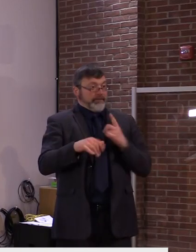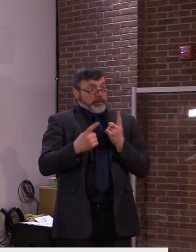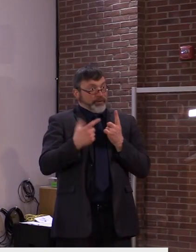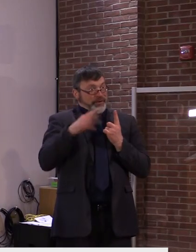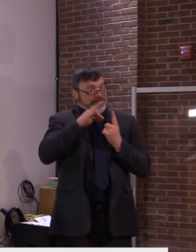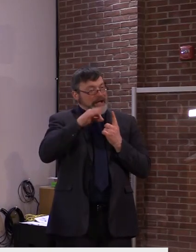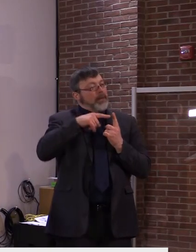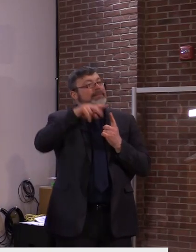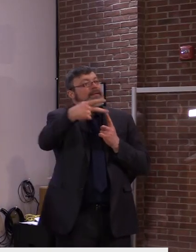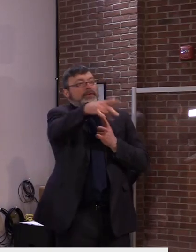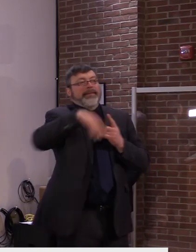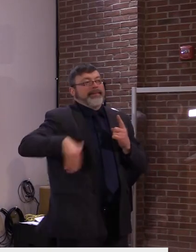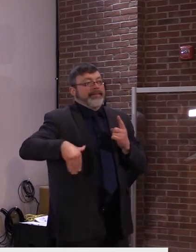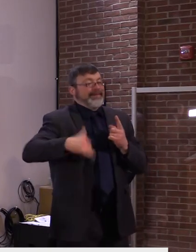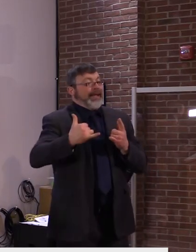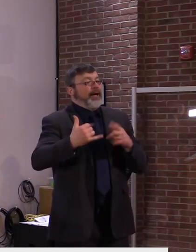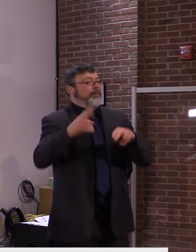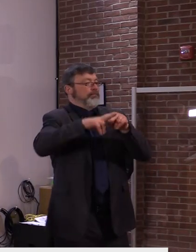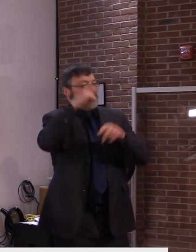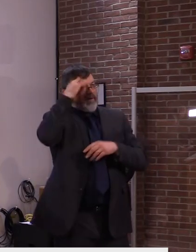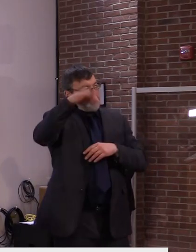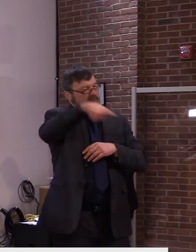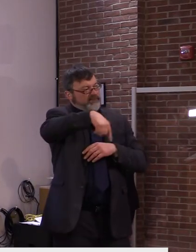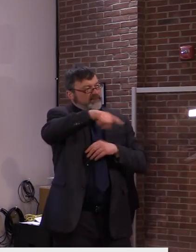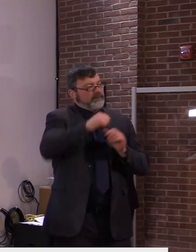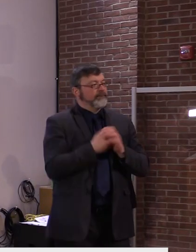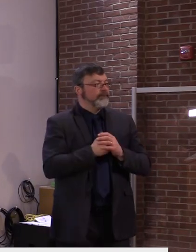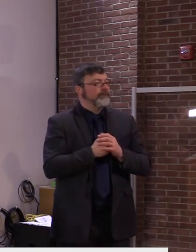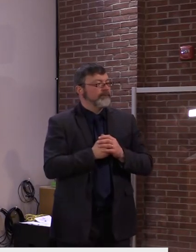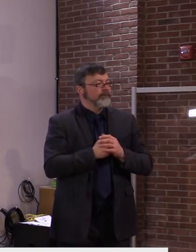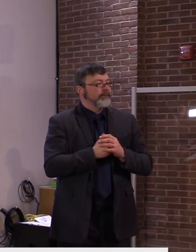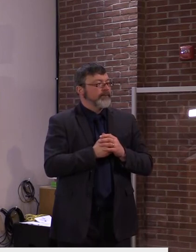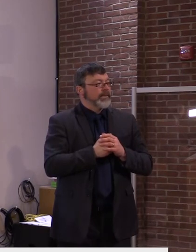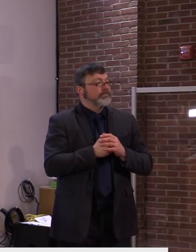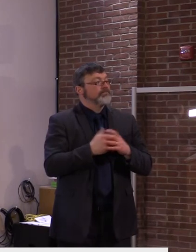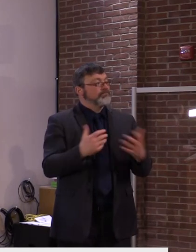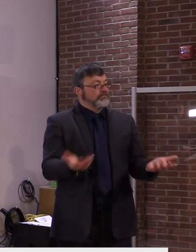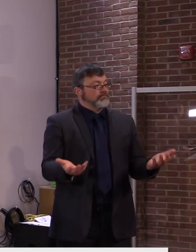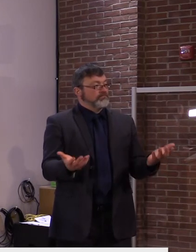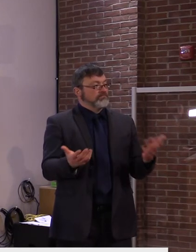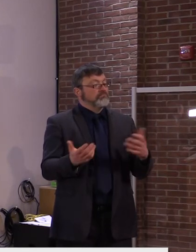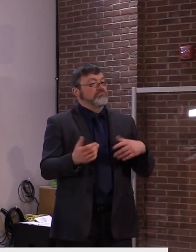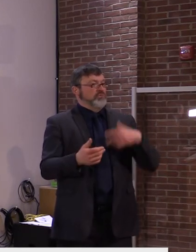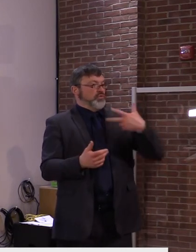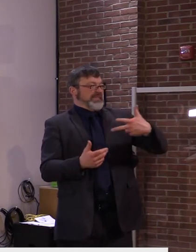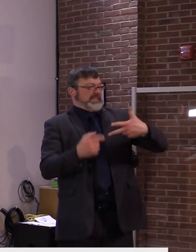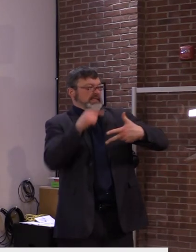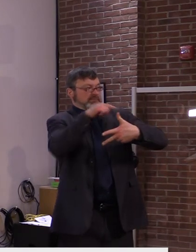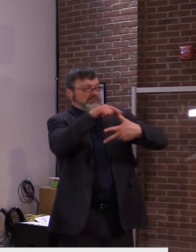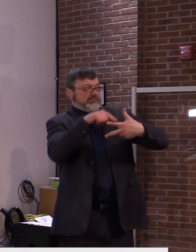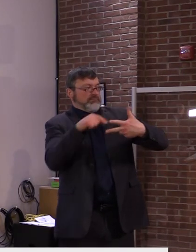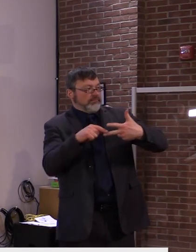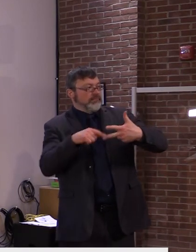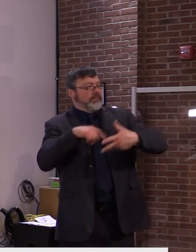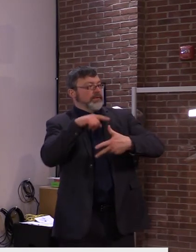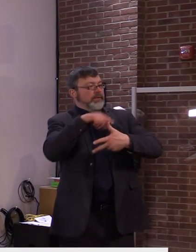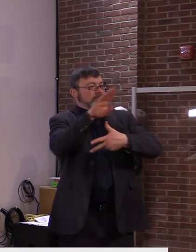local officials, and access to testing, as you'll hear, in Franklin